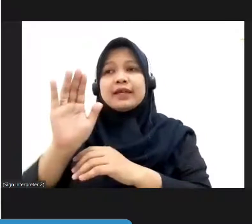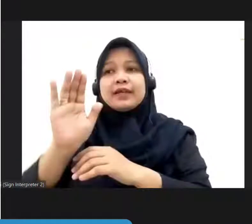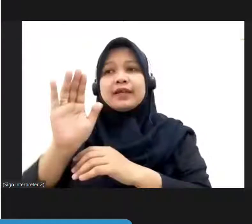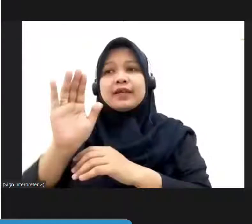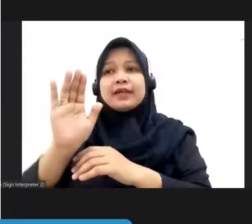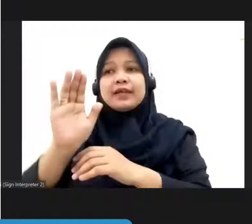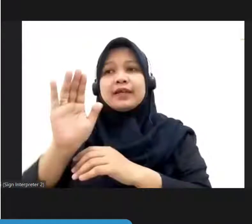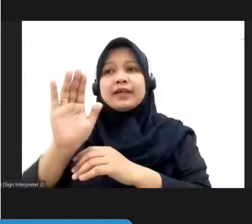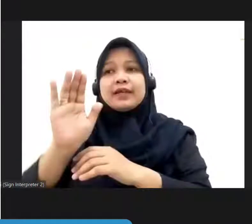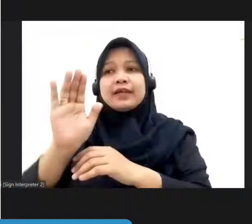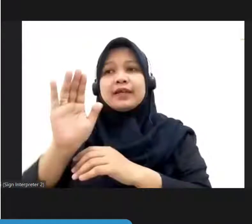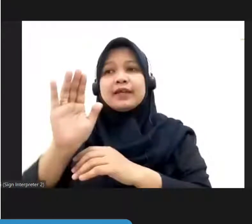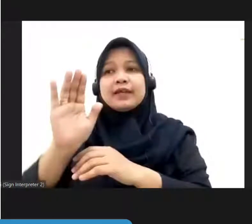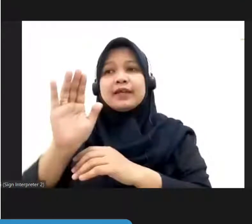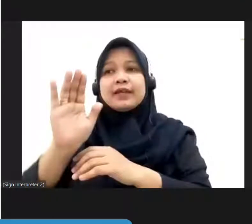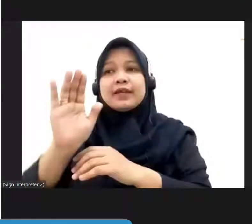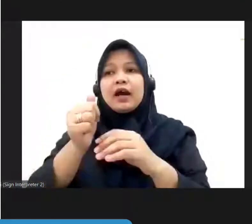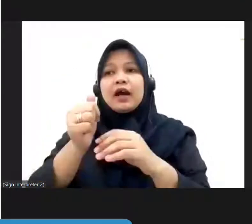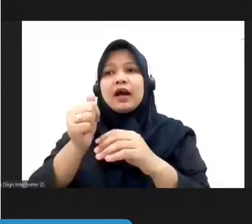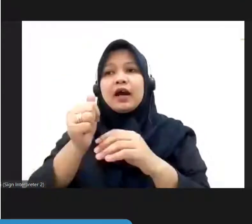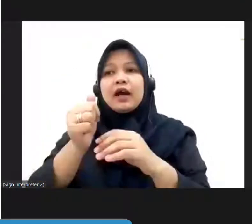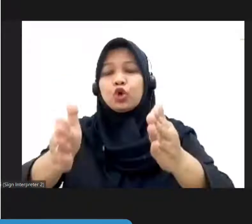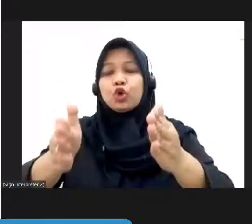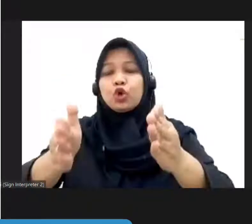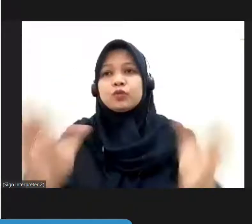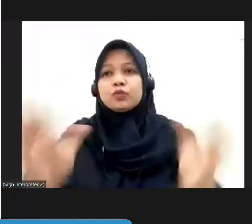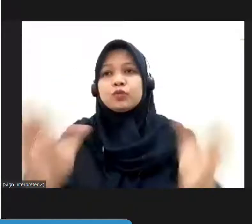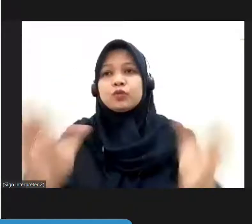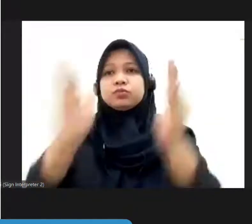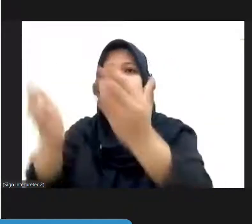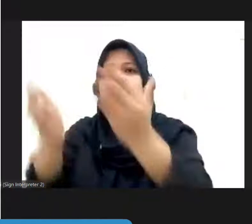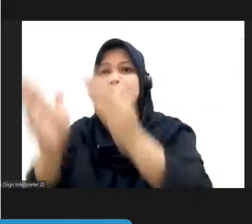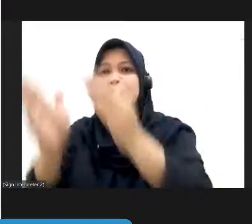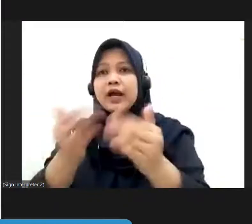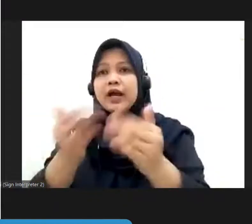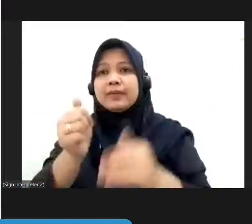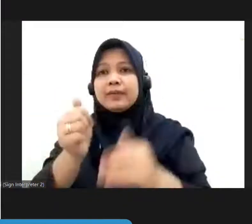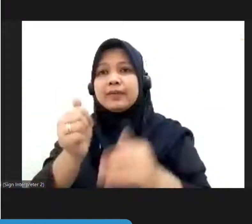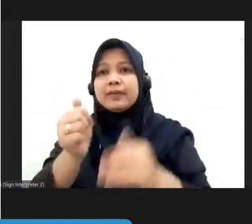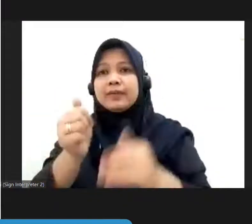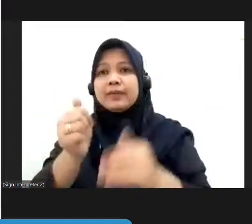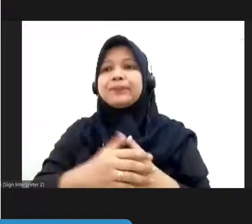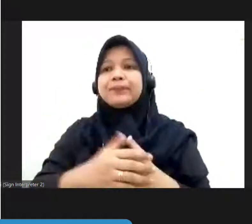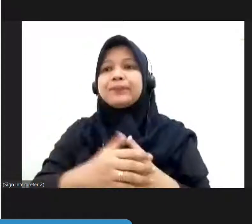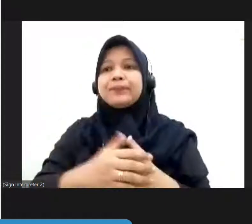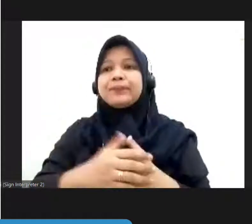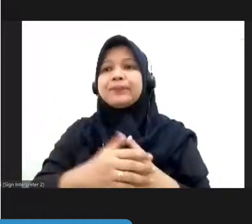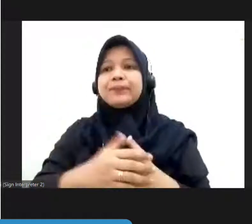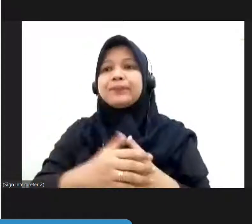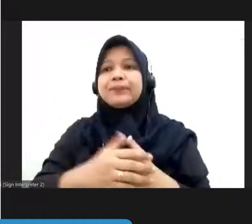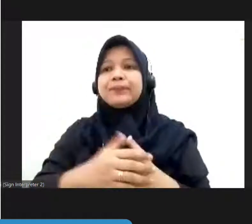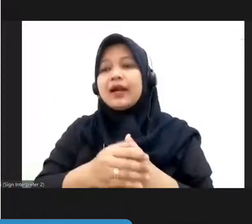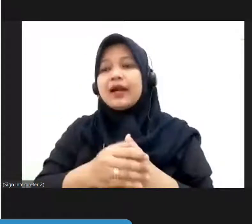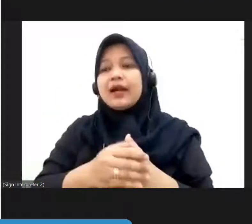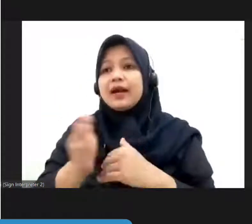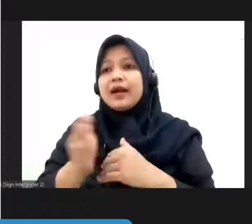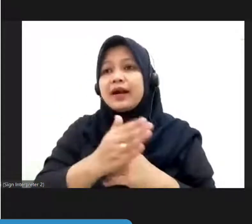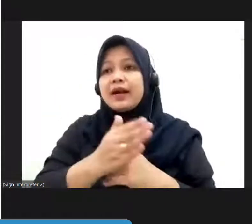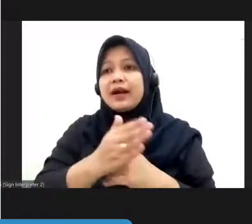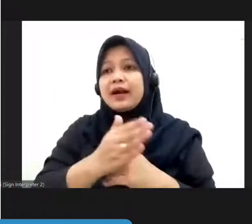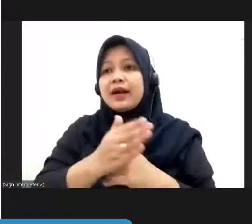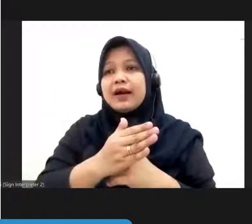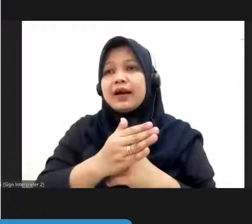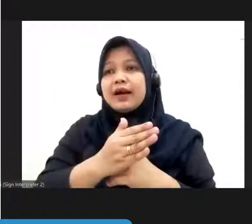infrastructure, because if they require a larger space for quarantine, then what can be the